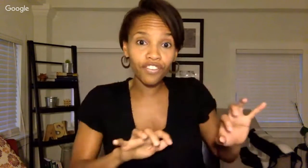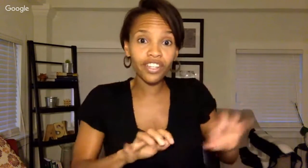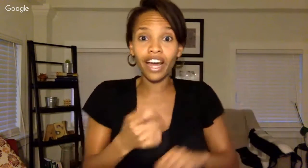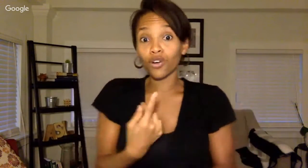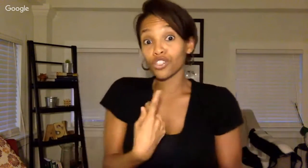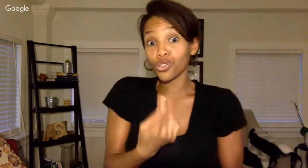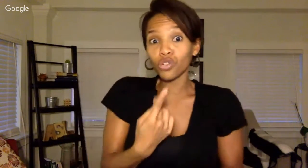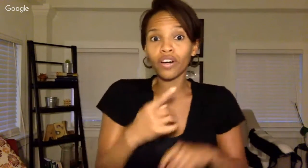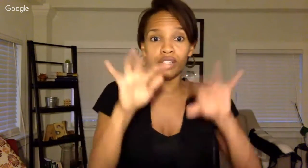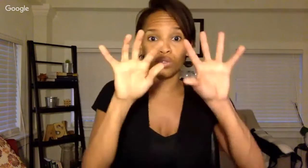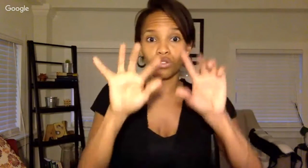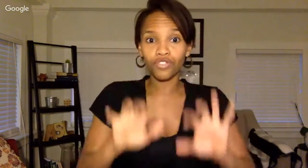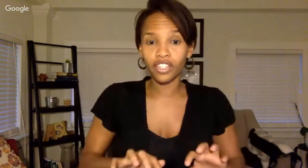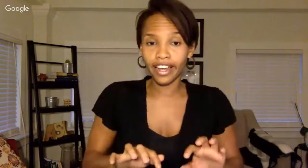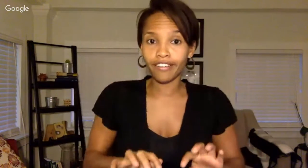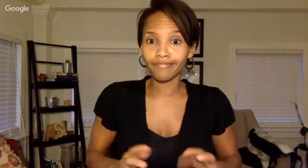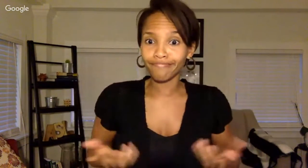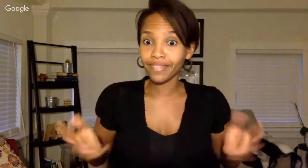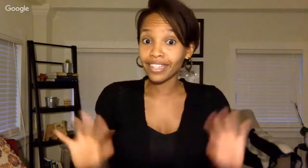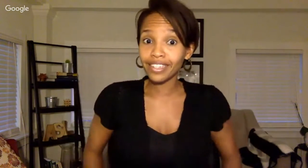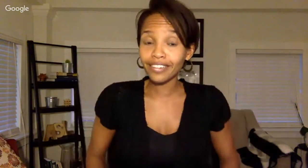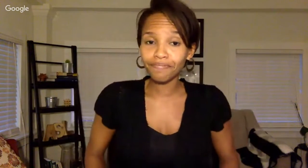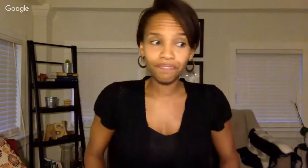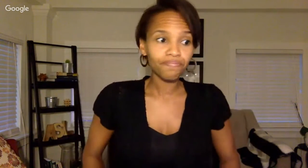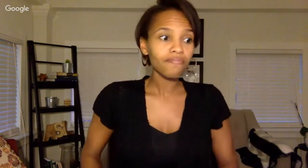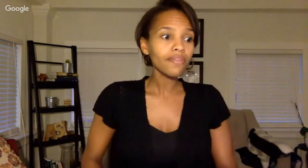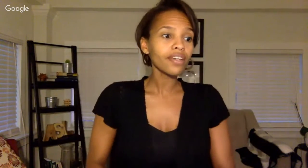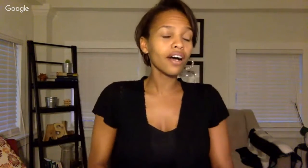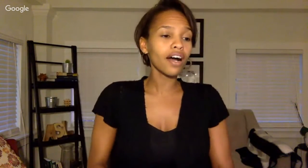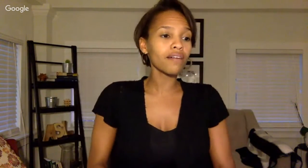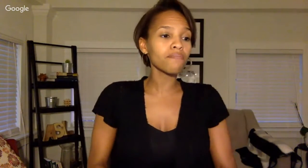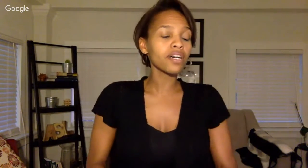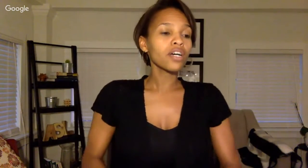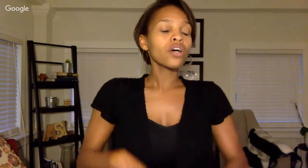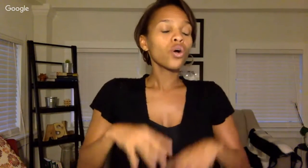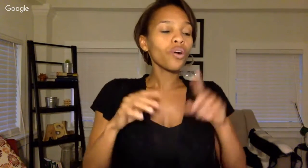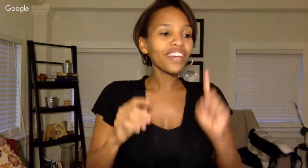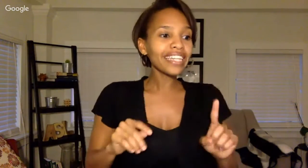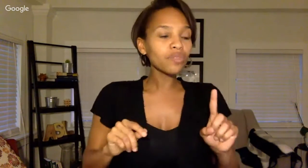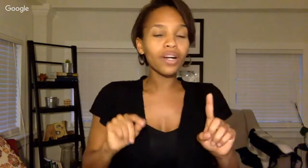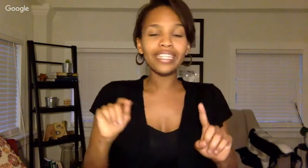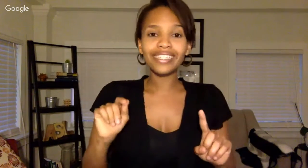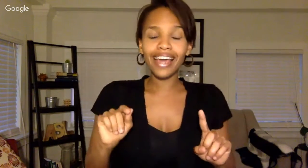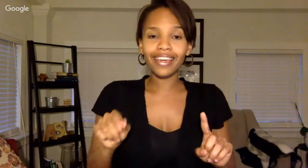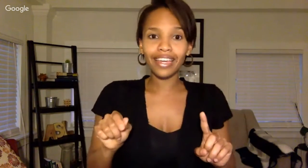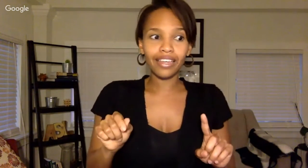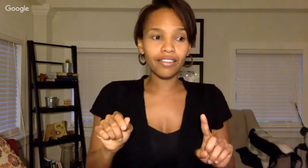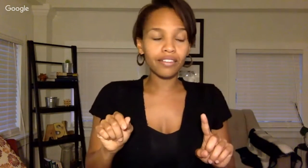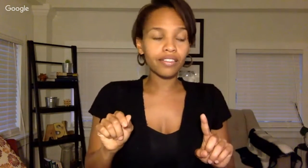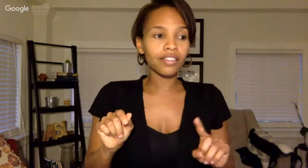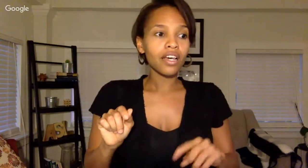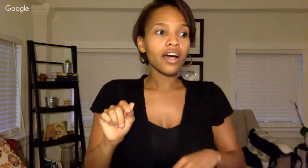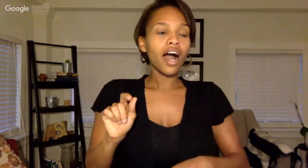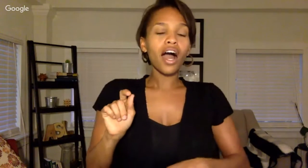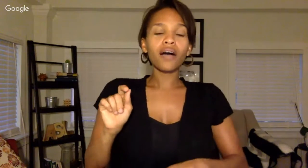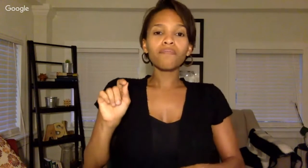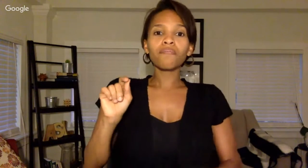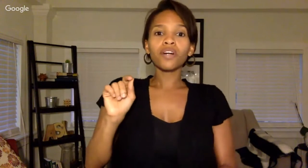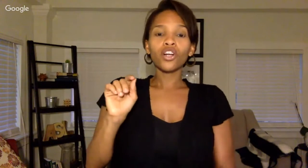it out, or the 2 of us will fill it out. And that's it. One thing I did want to say is